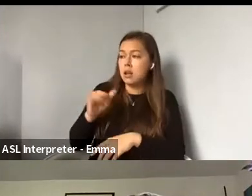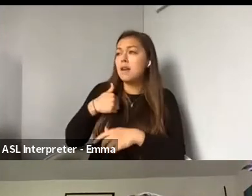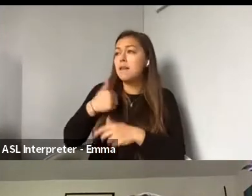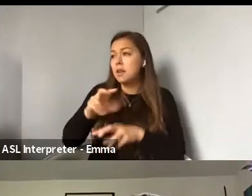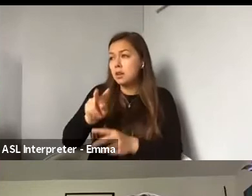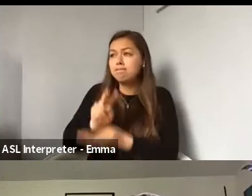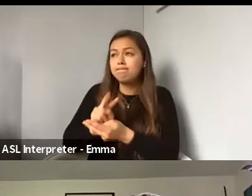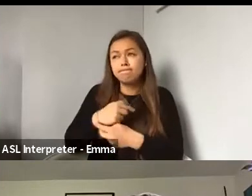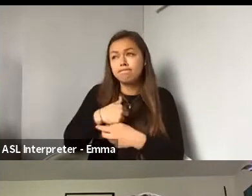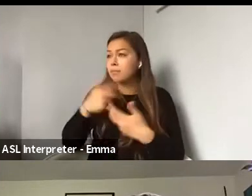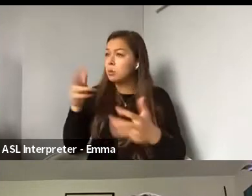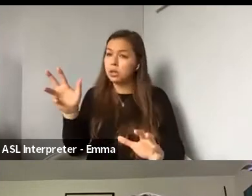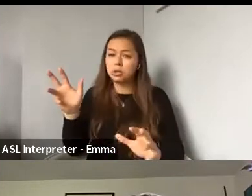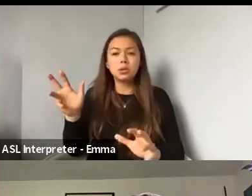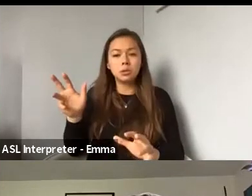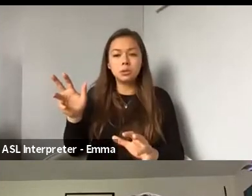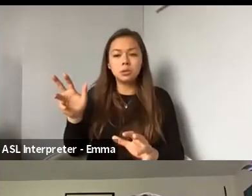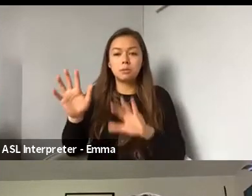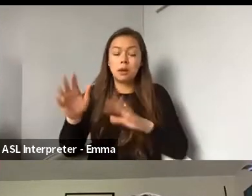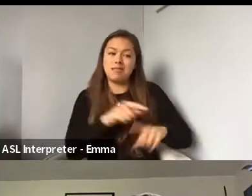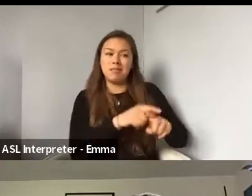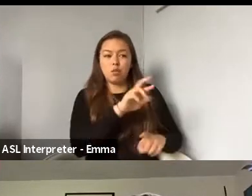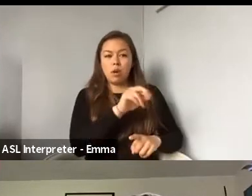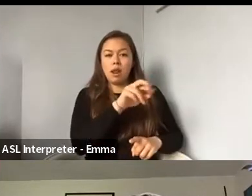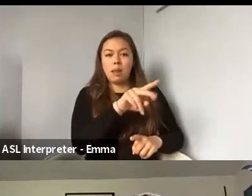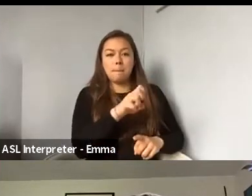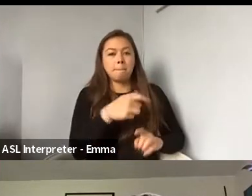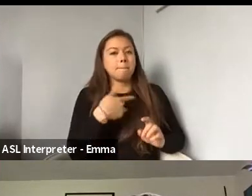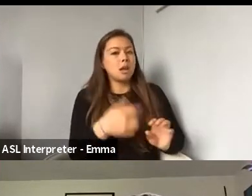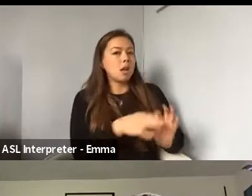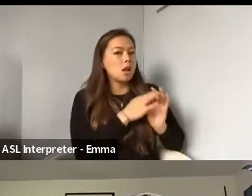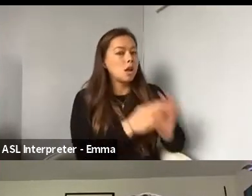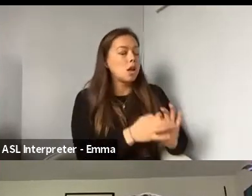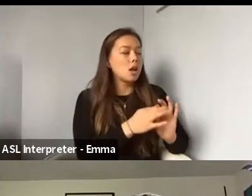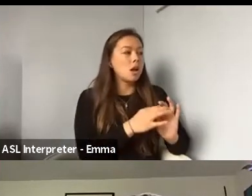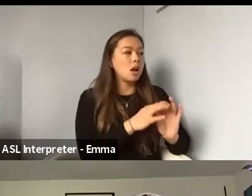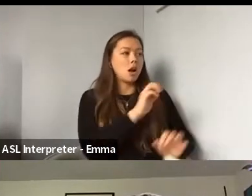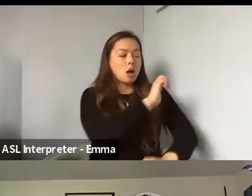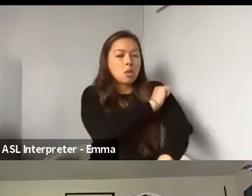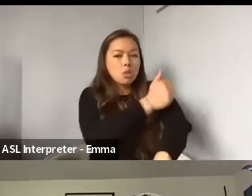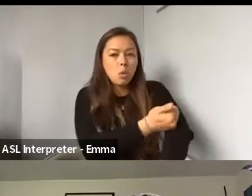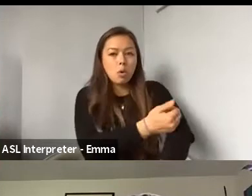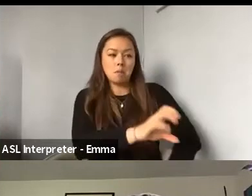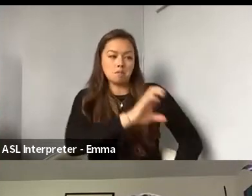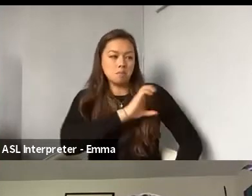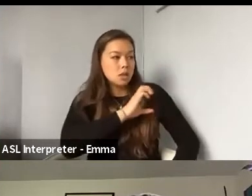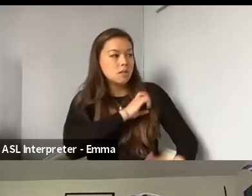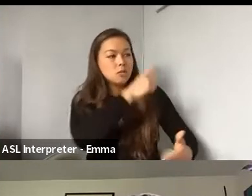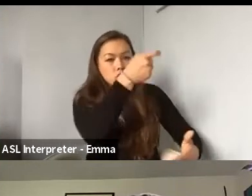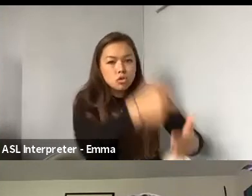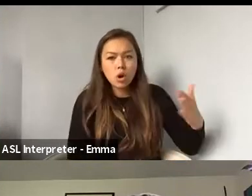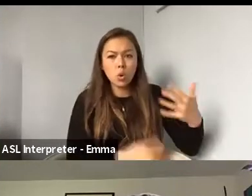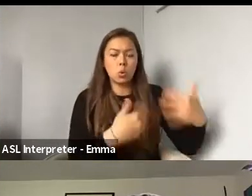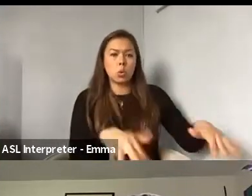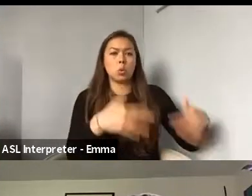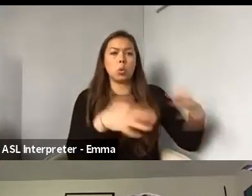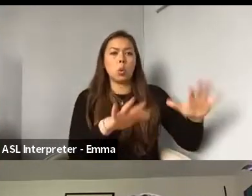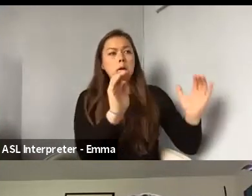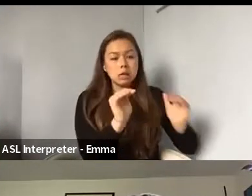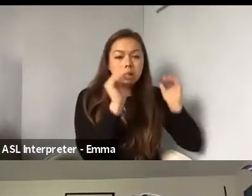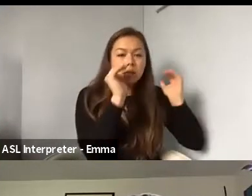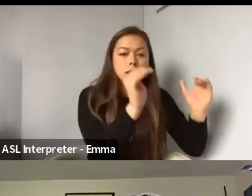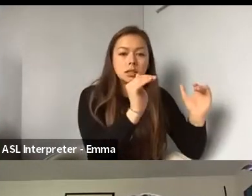authorities, with very official procedures, with charges, and people who are even still with someone who is engaged in